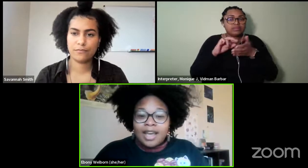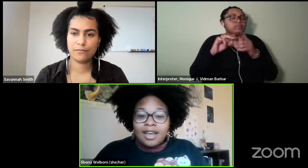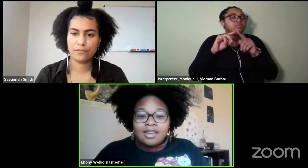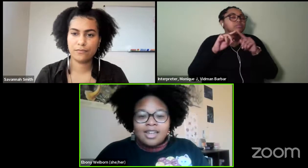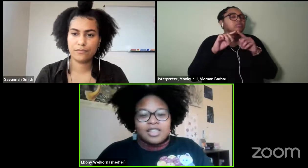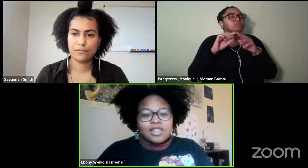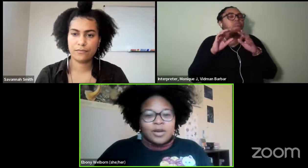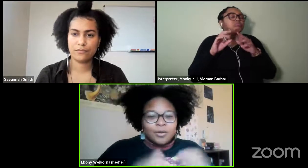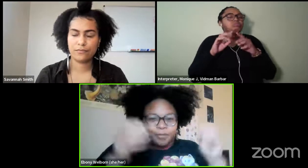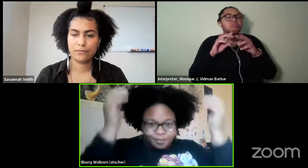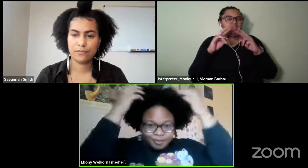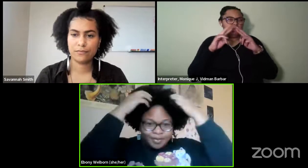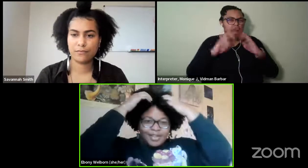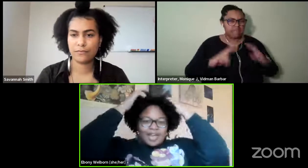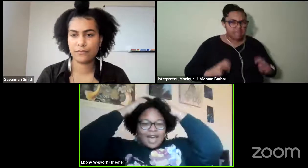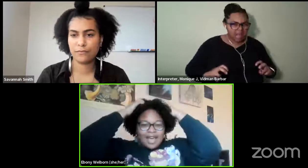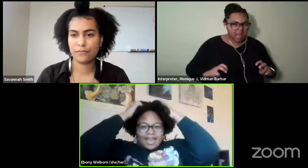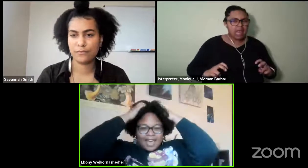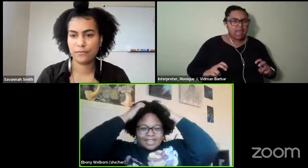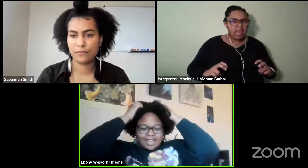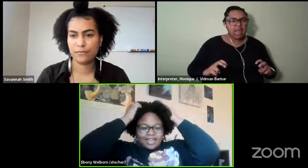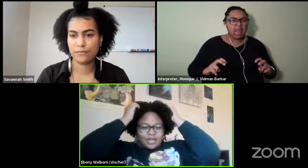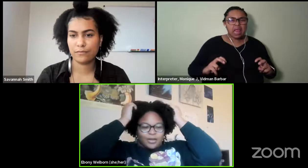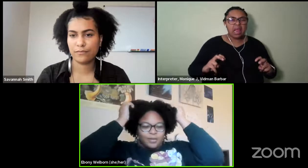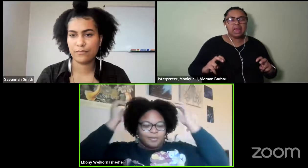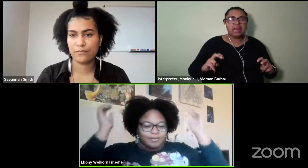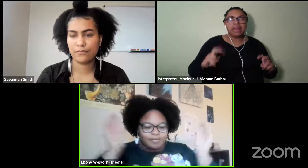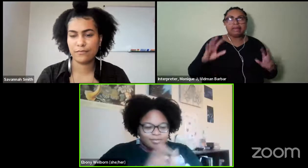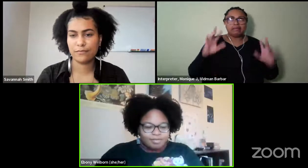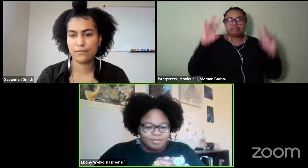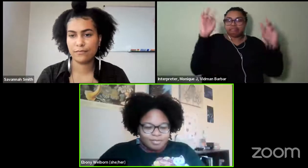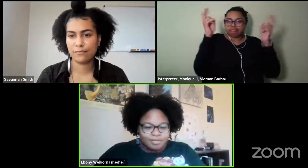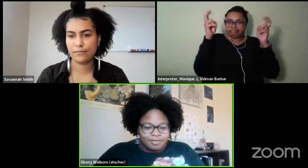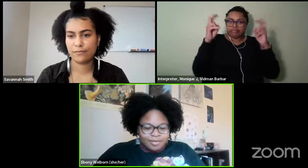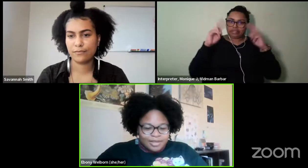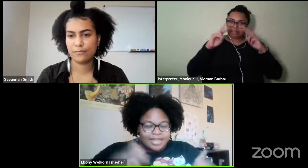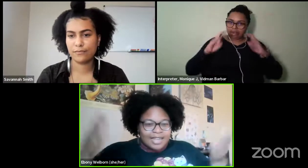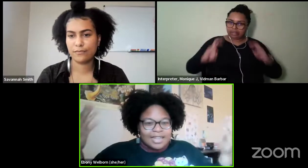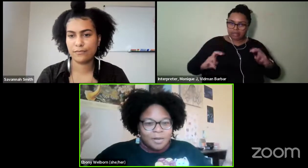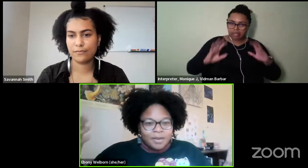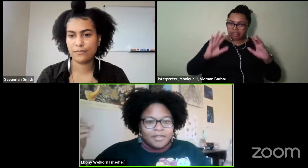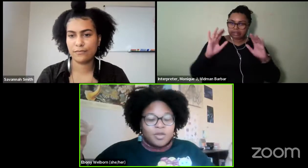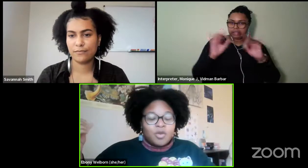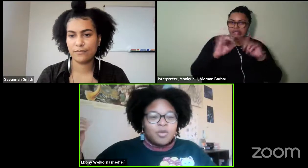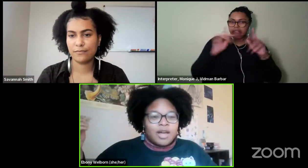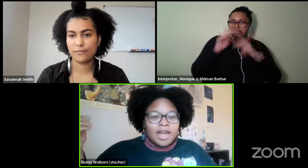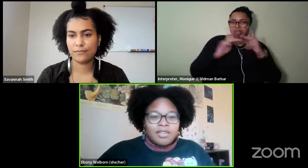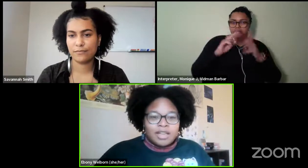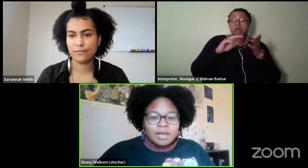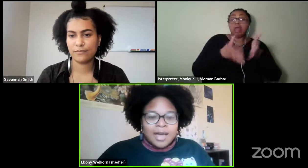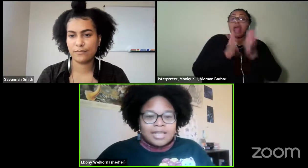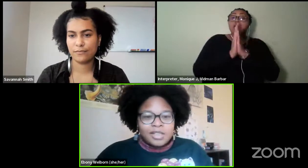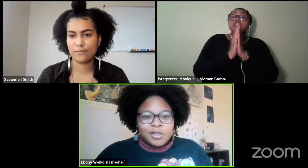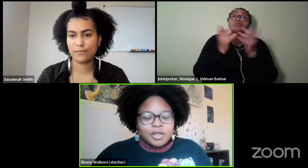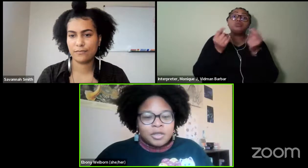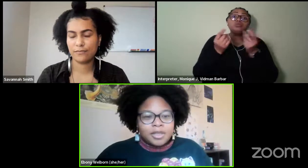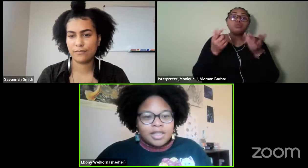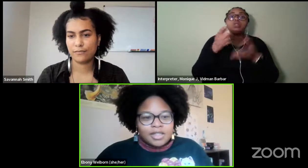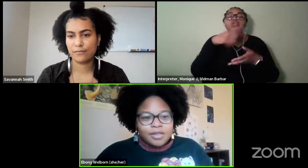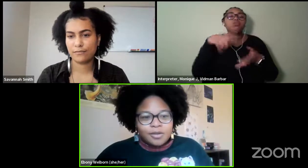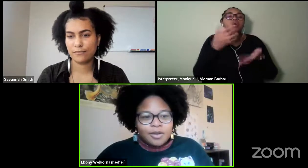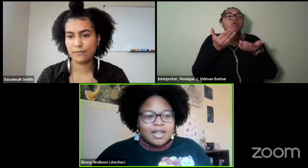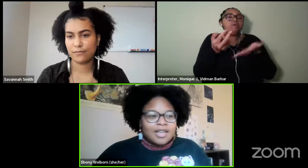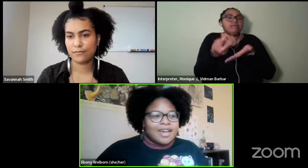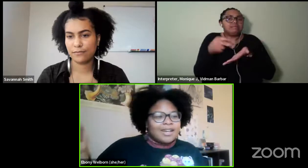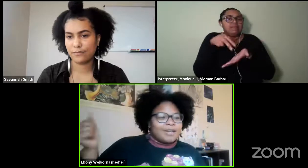body scan. And so I ask that you stand up if you have the capacity to or the